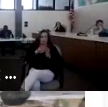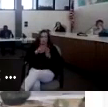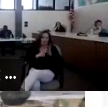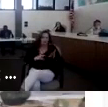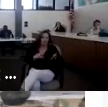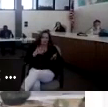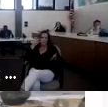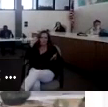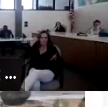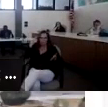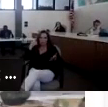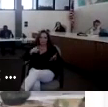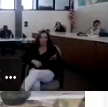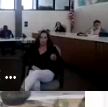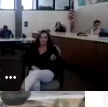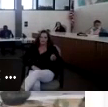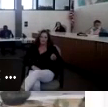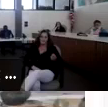be a,